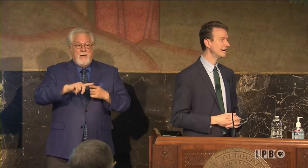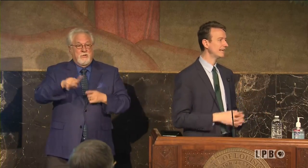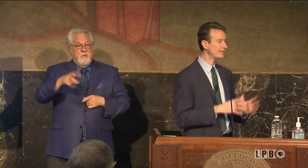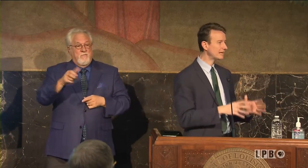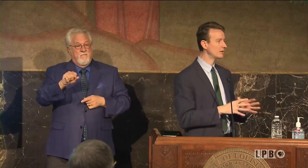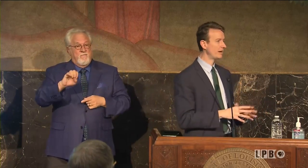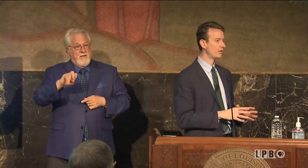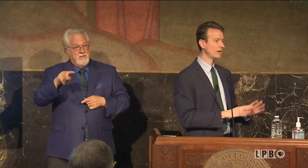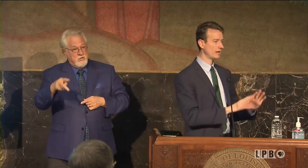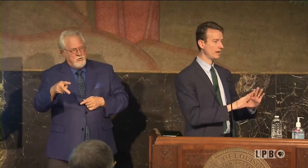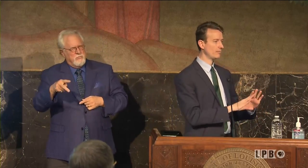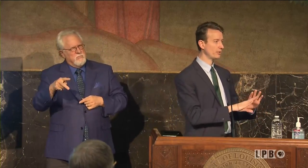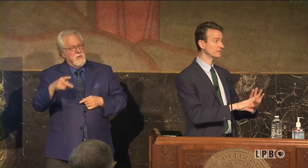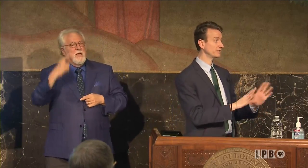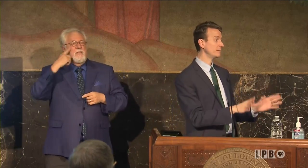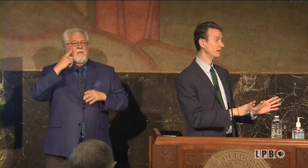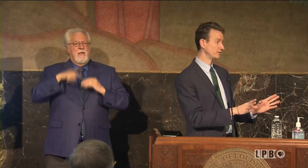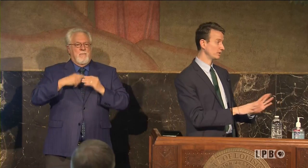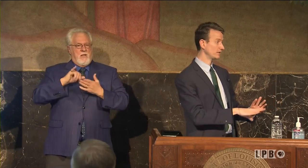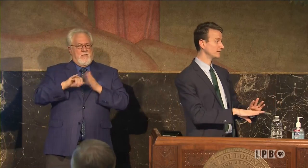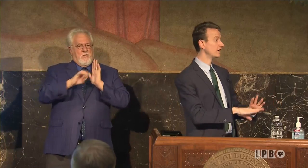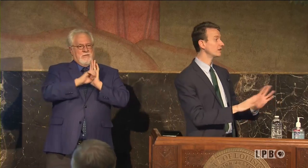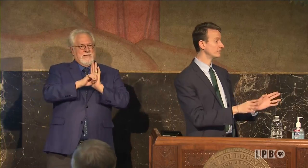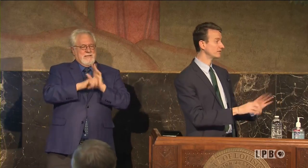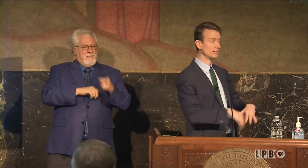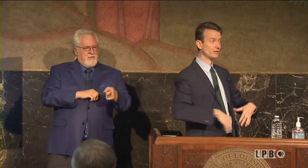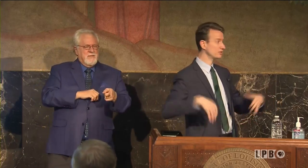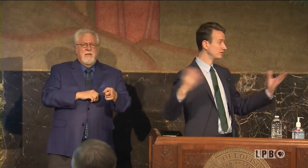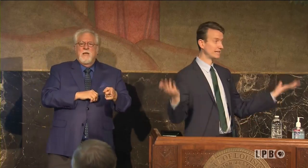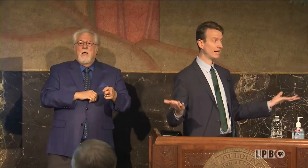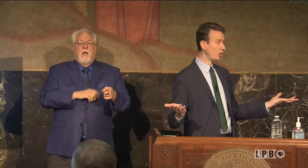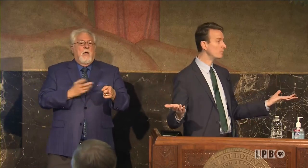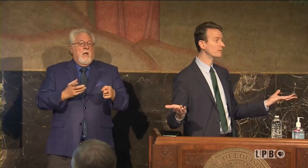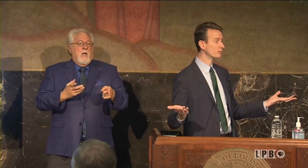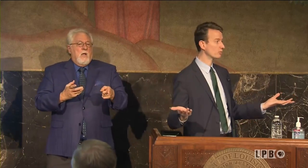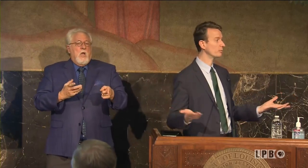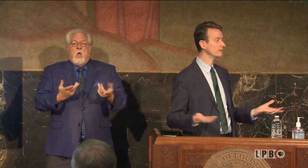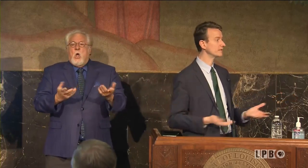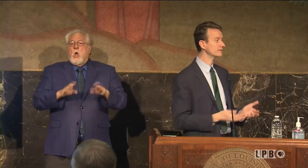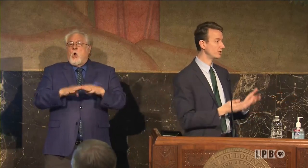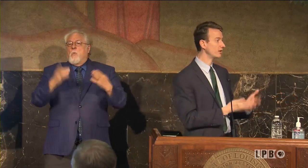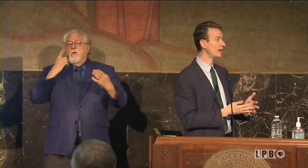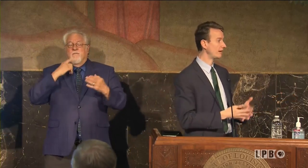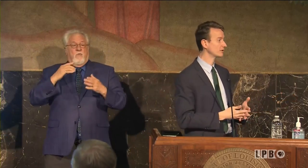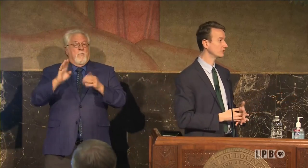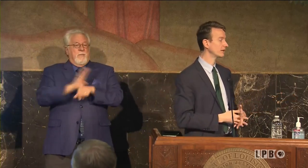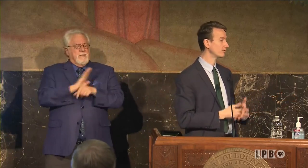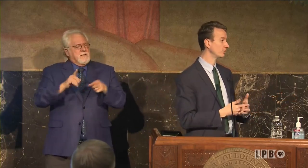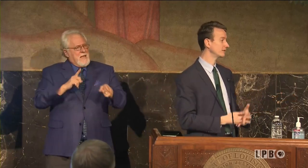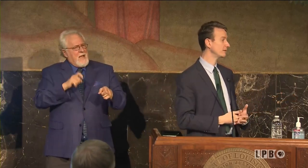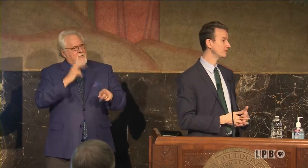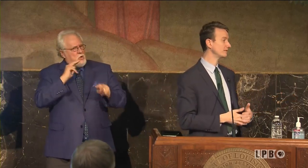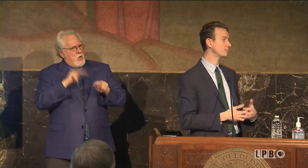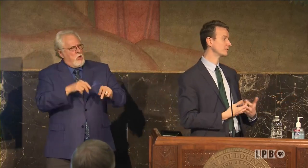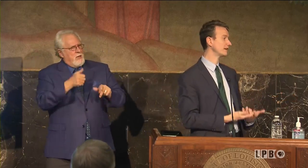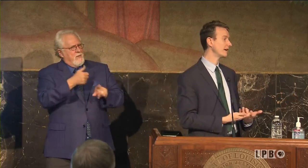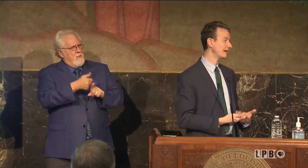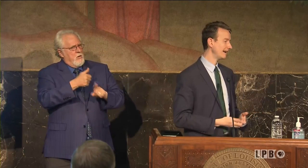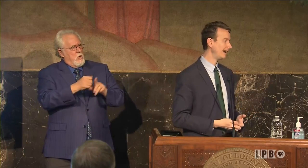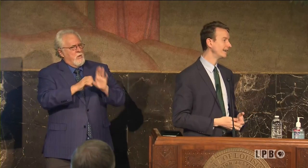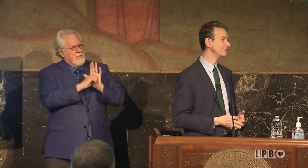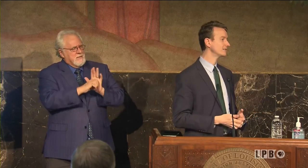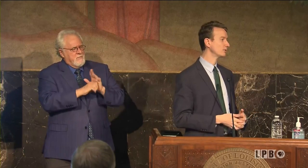two, thinking about those exhibits. So it's not enough to say that they're just, again, open for normal business. They're going to have to look at their own exhibits and